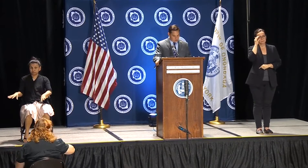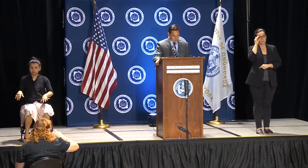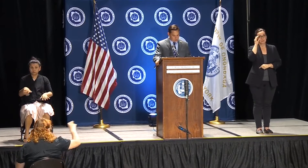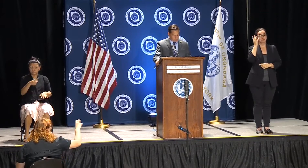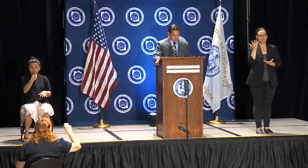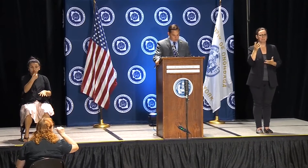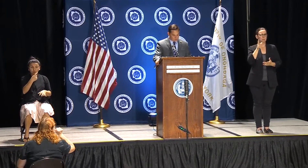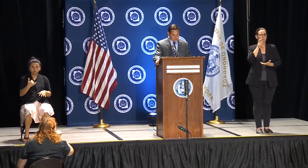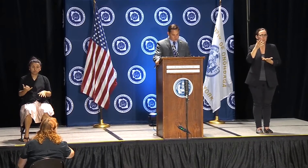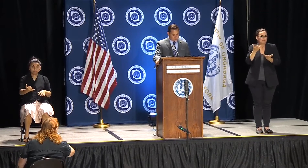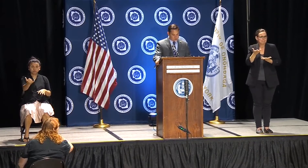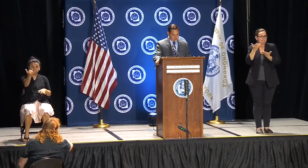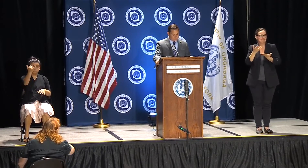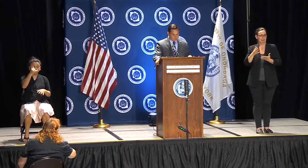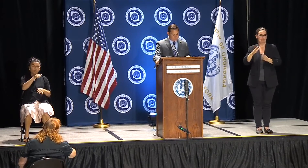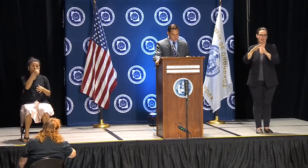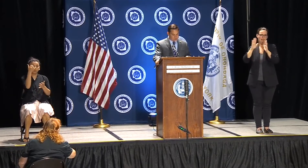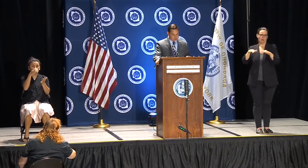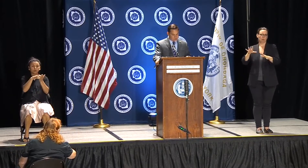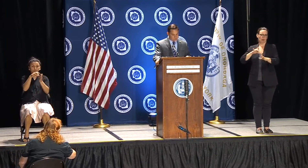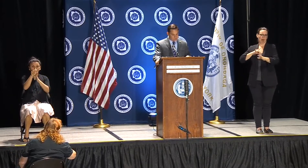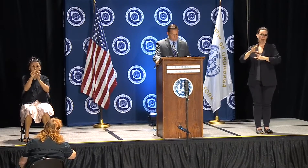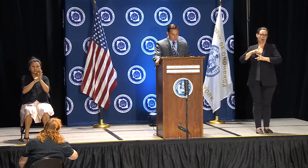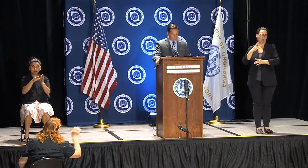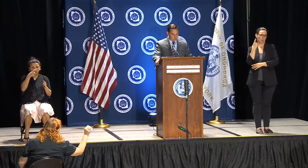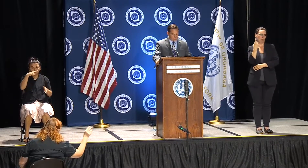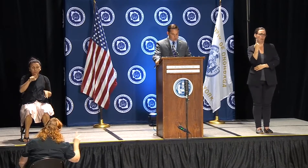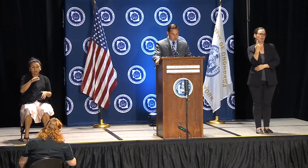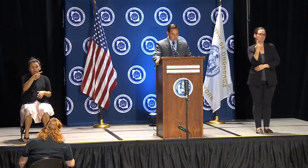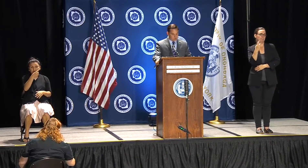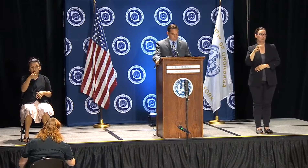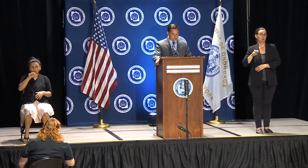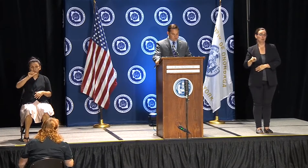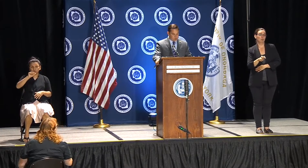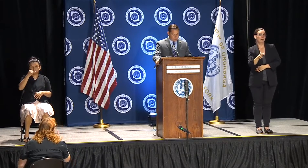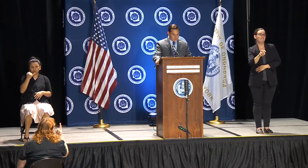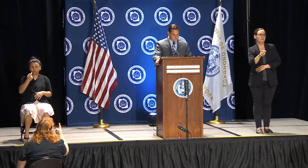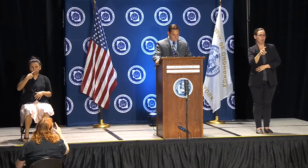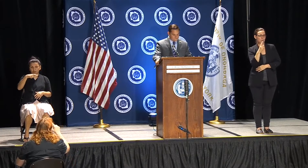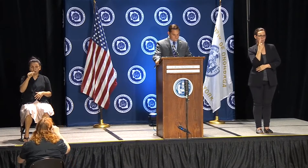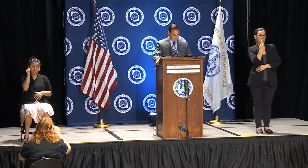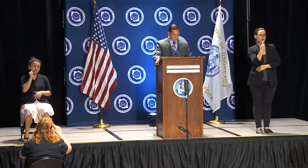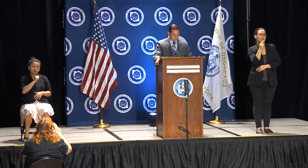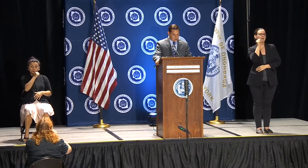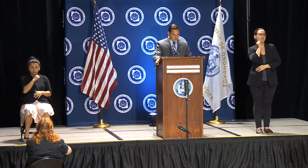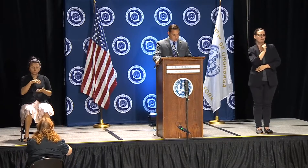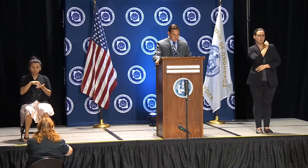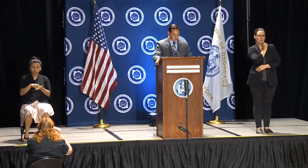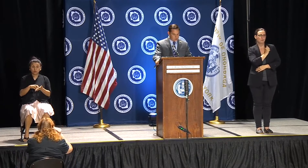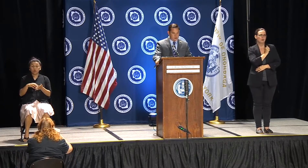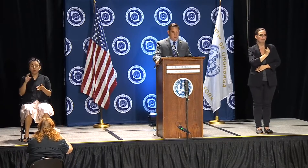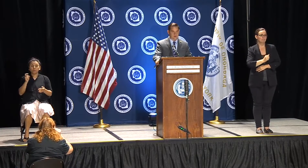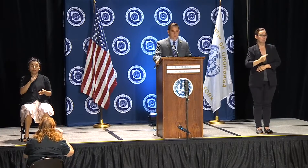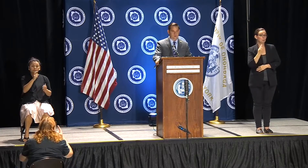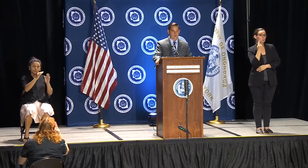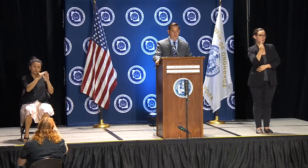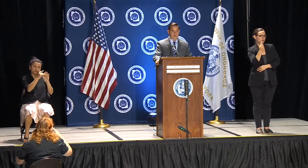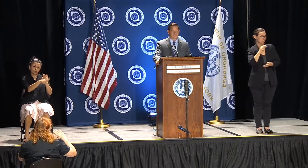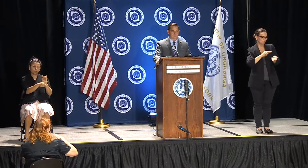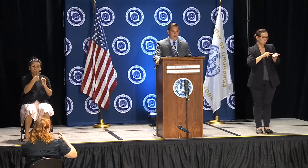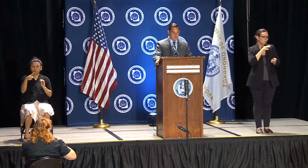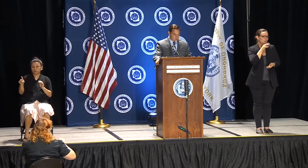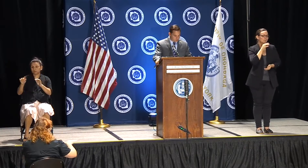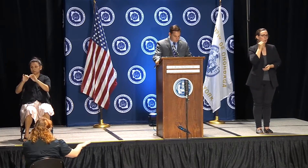Arizona, 1 from a senior living facility, and 1 community spread. So again, a